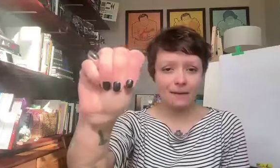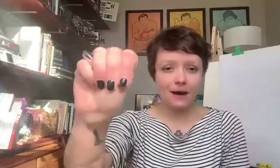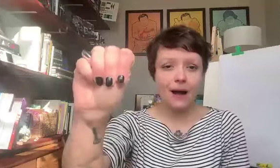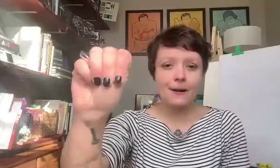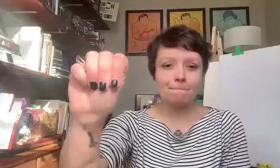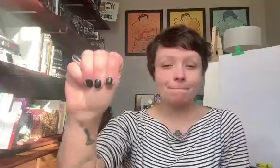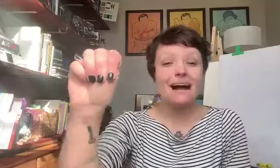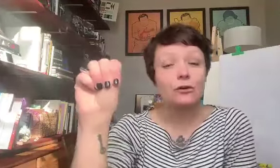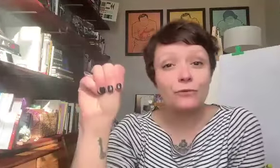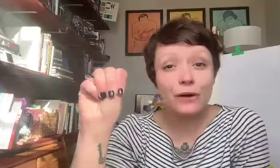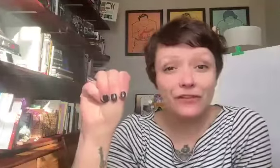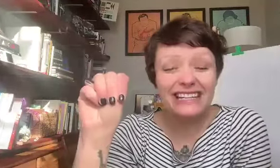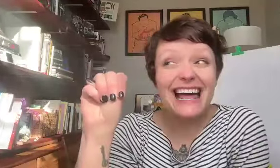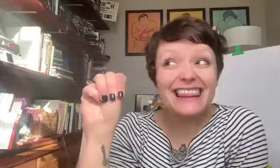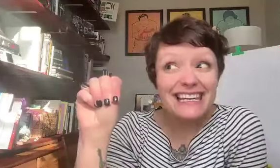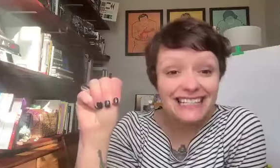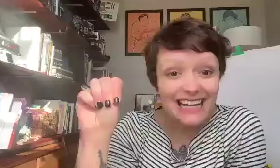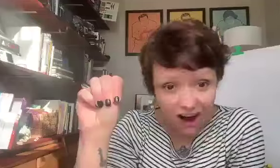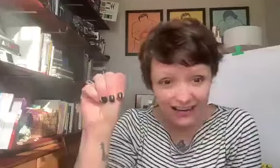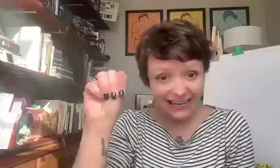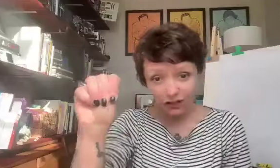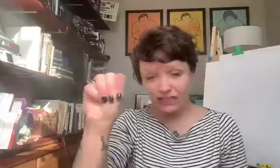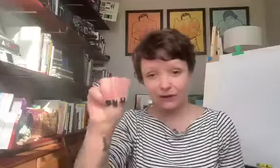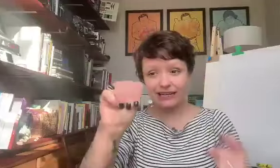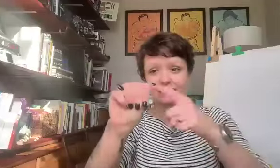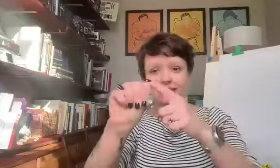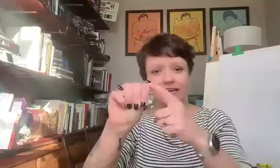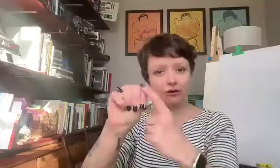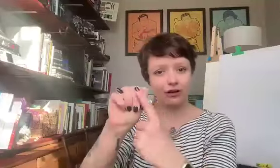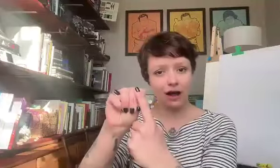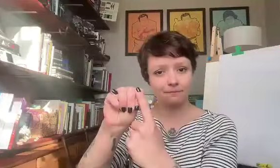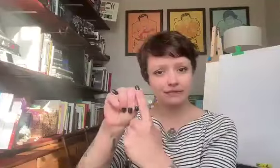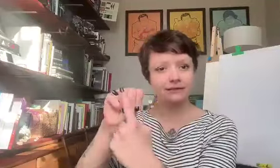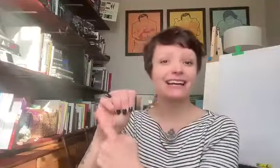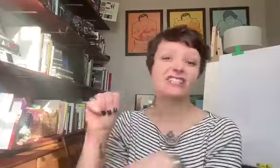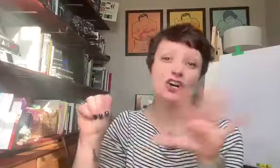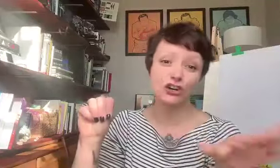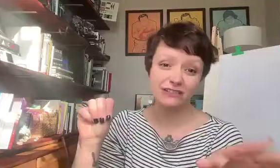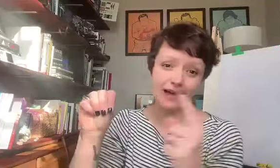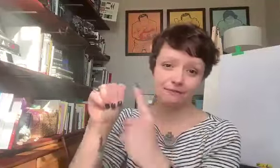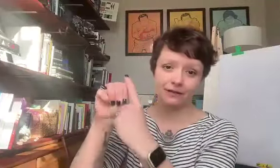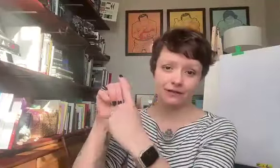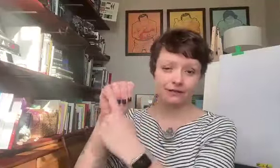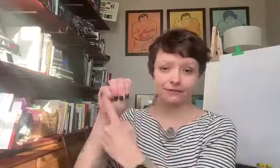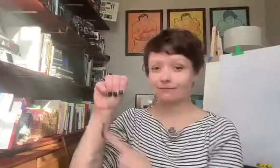M. You know what the wonderful thing is? This is iconic. It looks like what it is. Here are your humps. It's a cursive M.